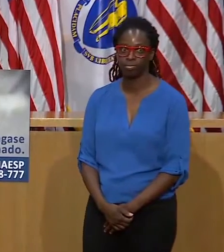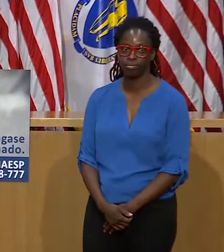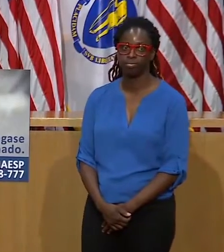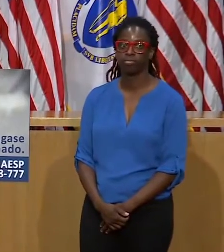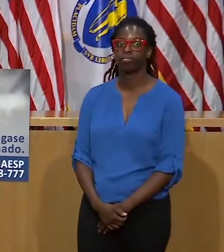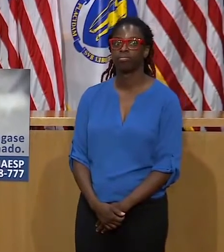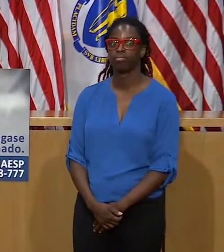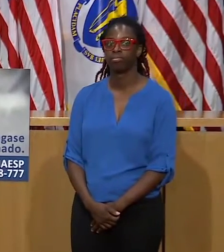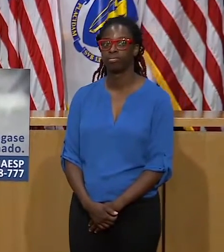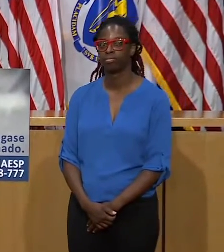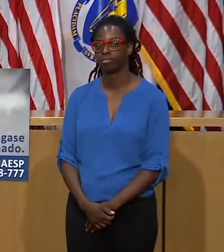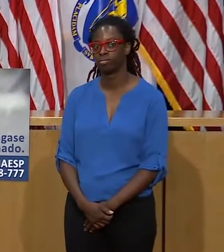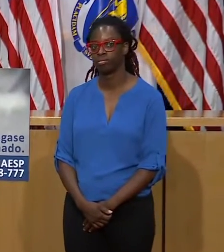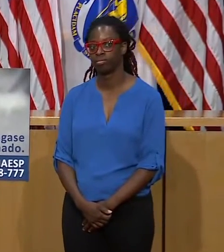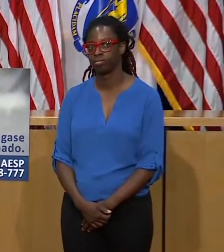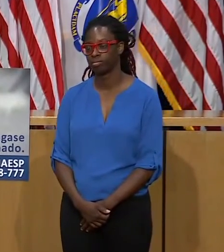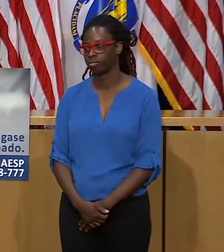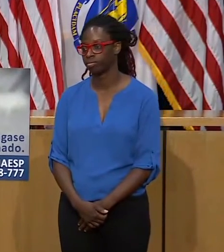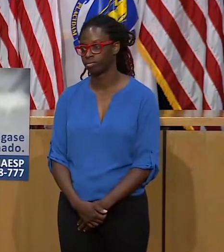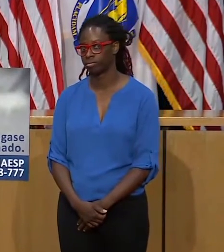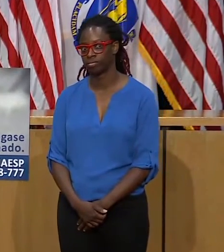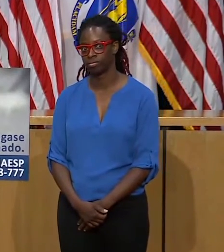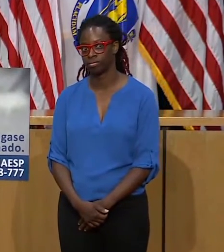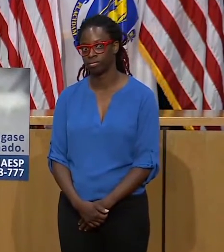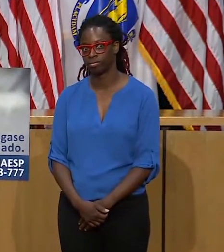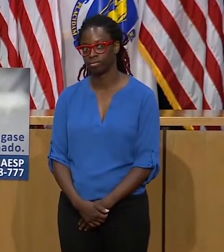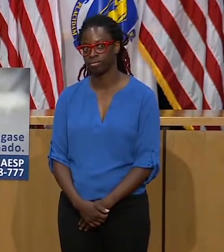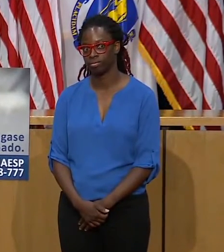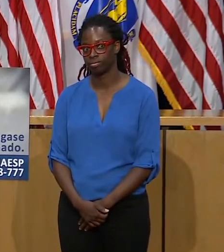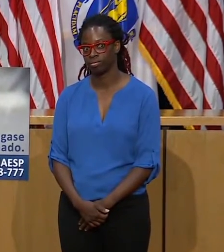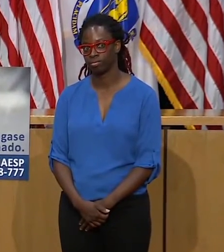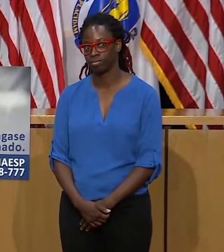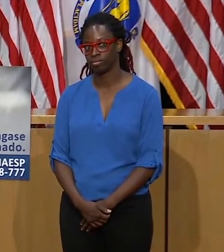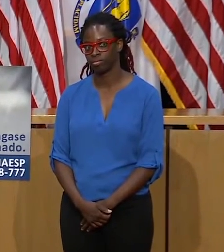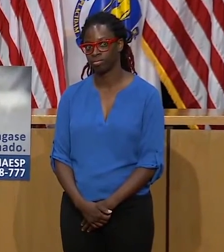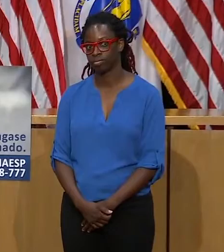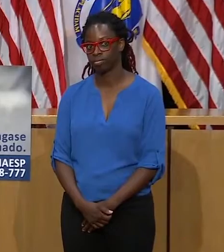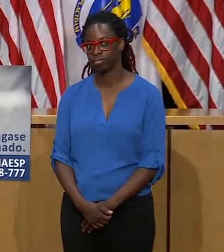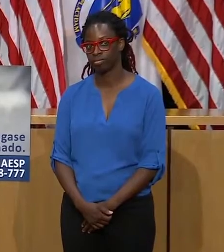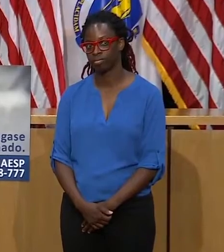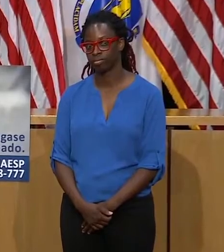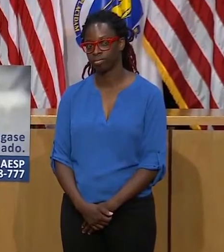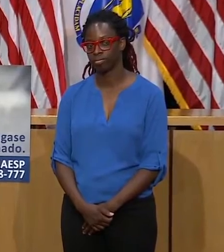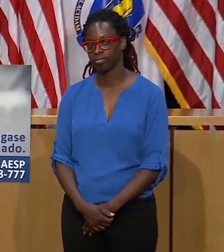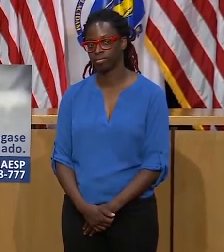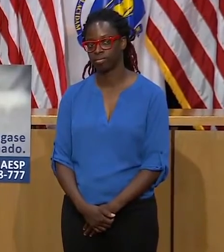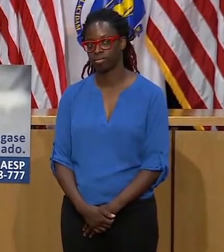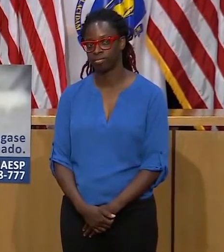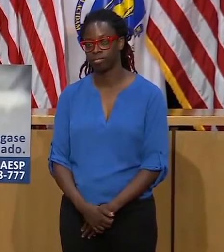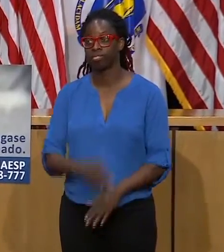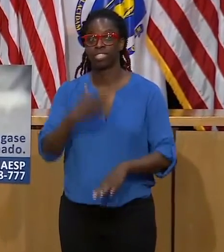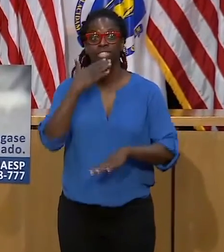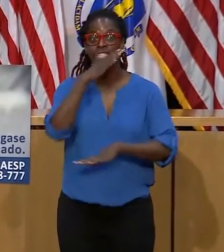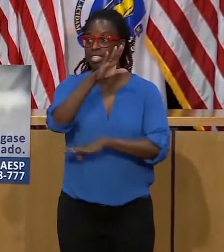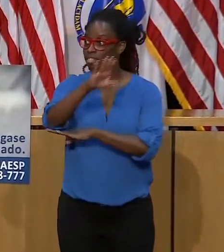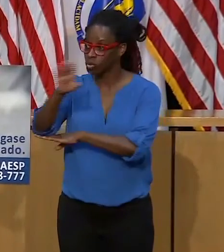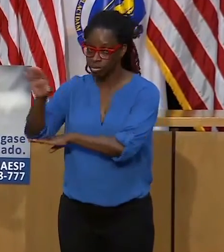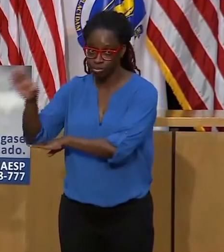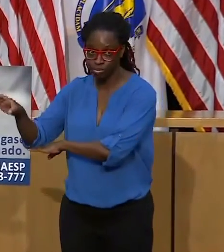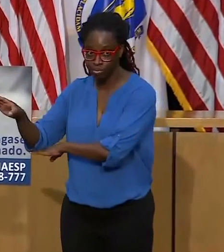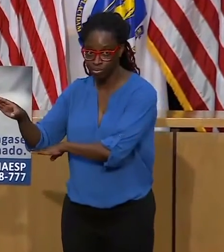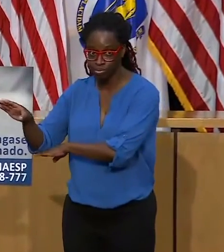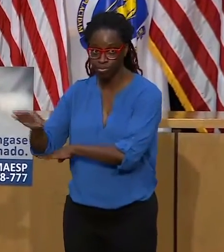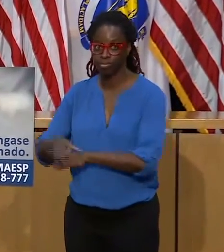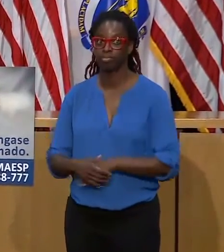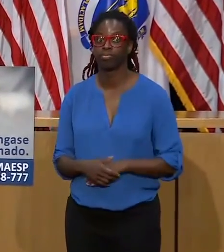Good afternoon to all the people who are accompanying us present through the screen and different platforms. To the